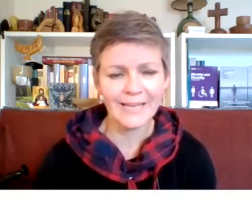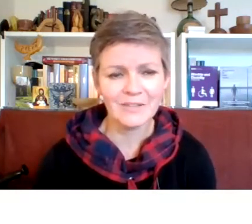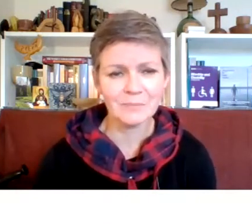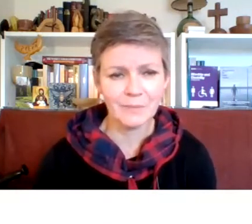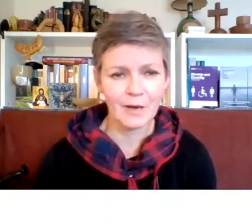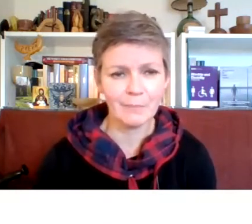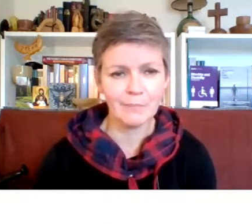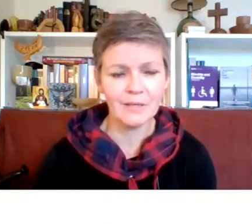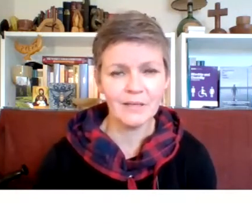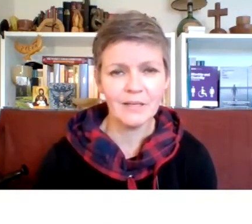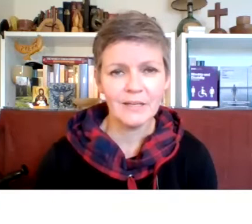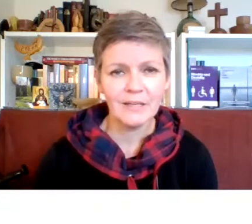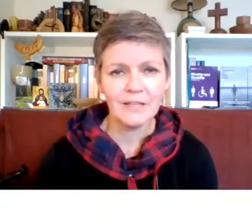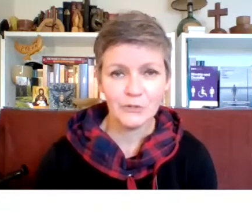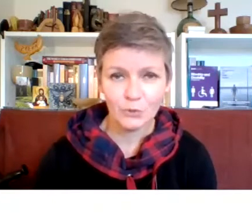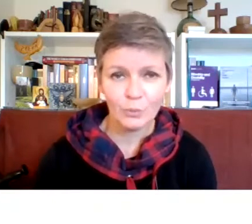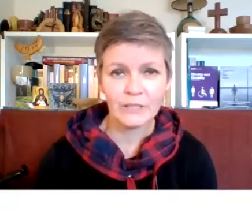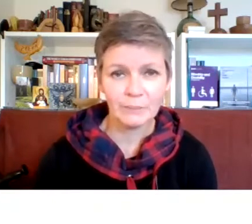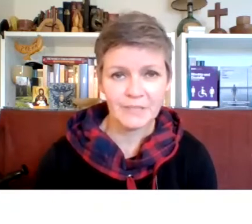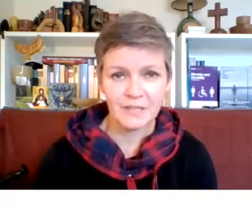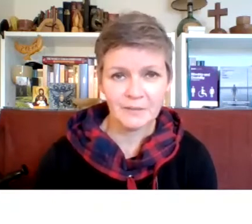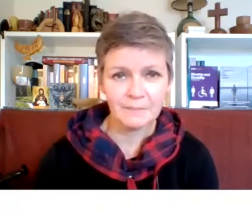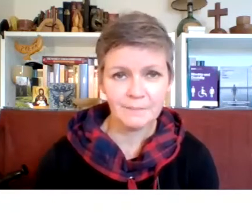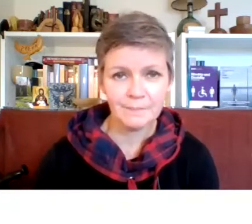kingdom come, your will be done.